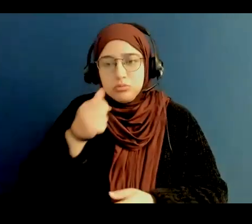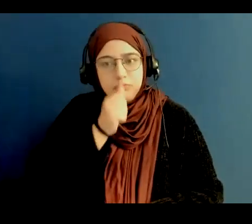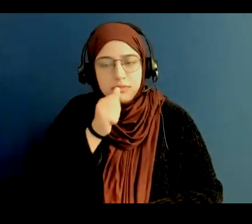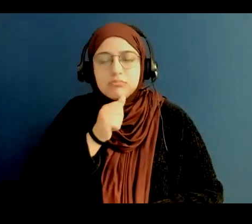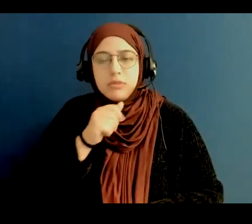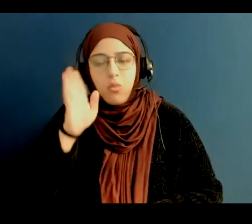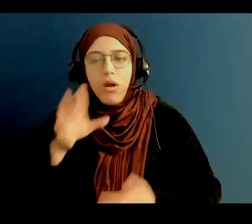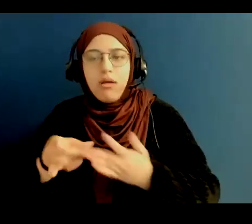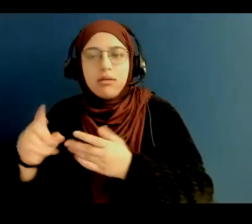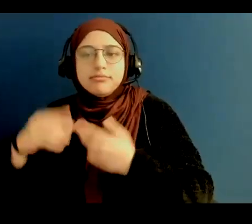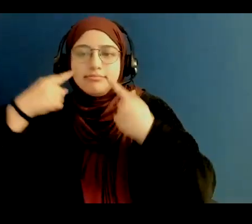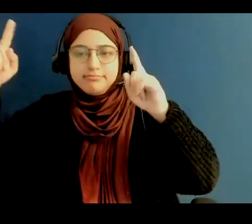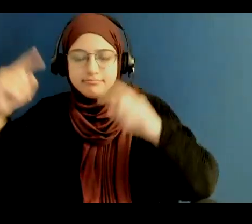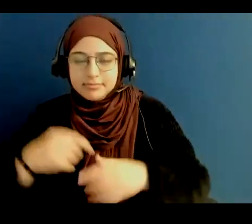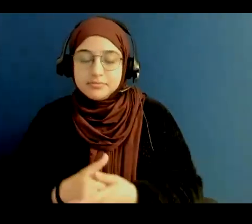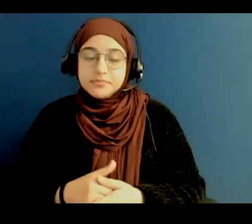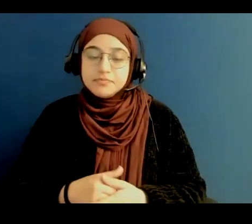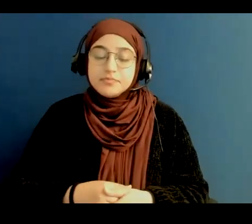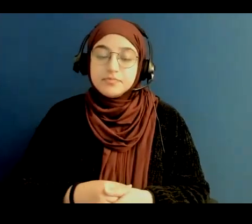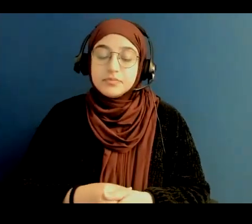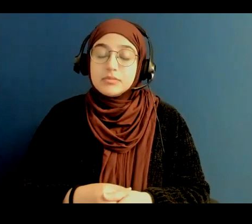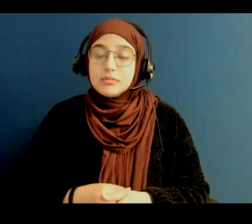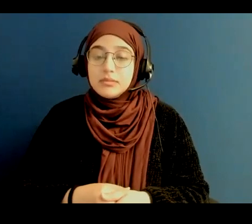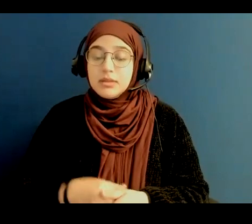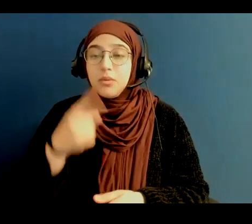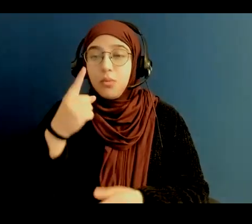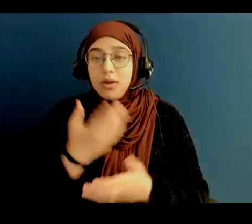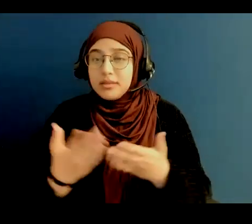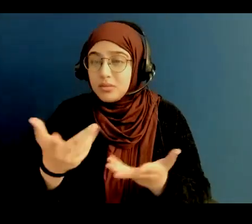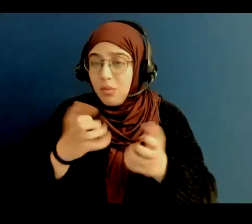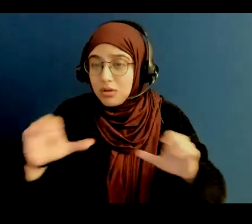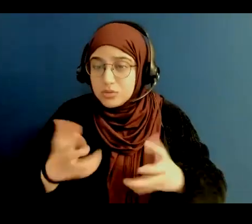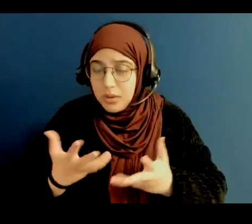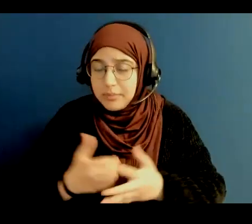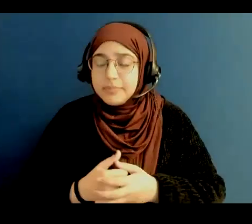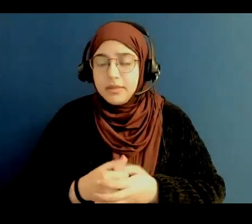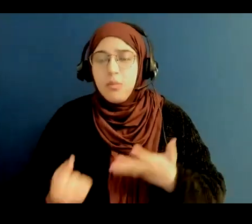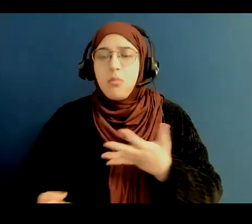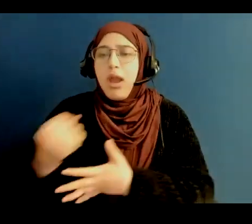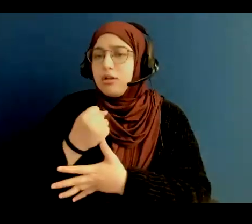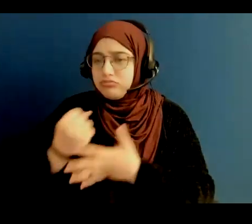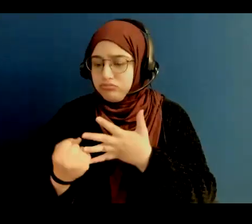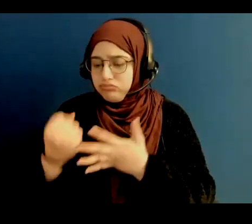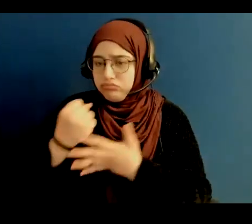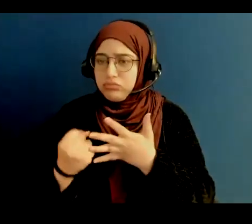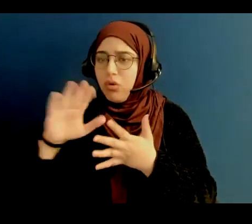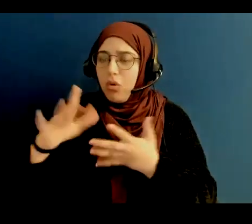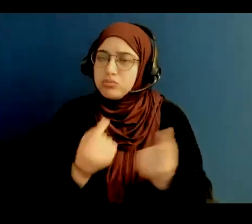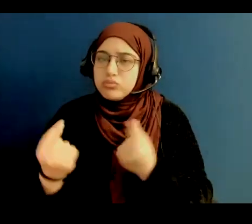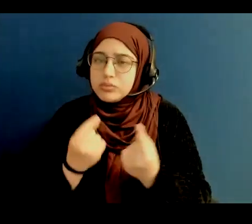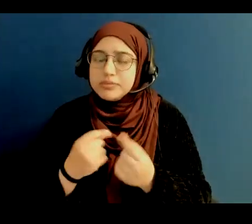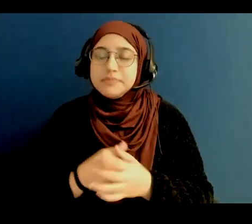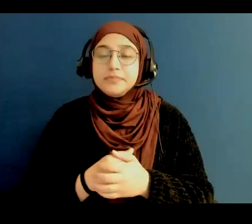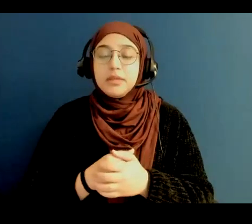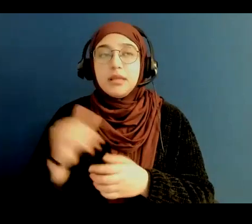one other thing that you want to do is you want to prioritize your tasks. So for example, today my day started at 5